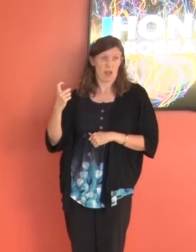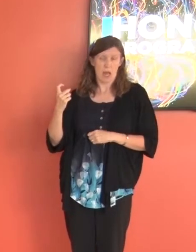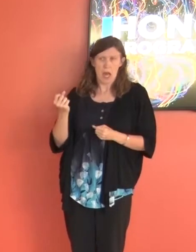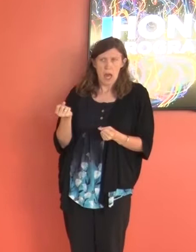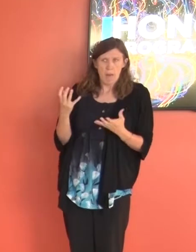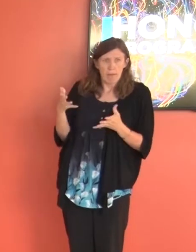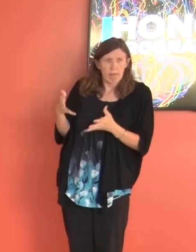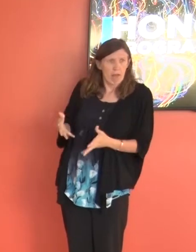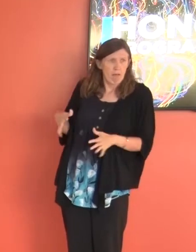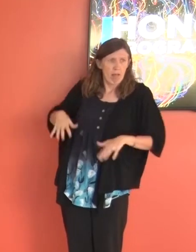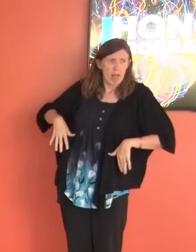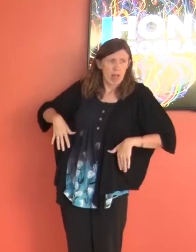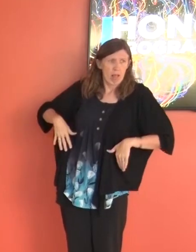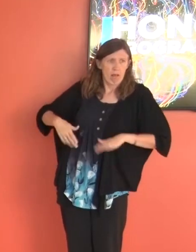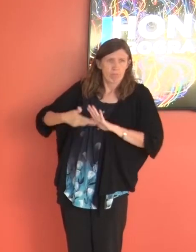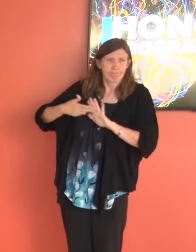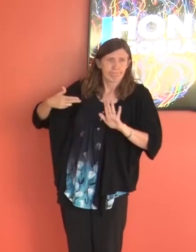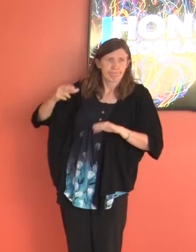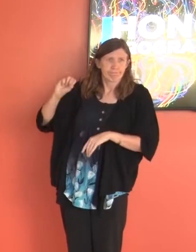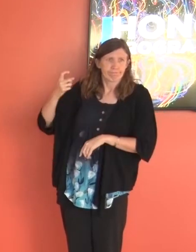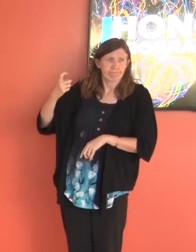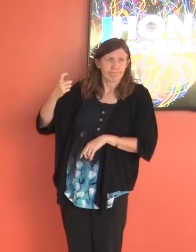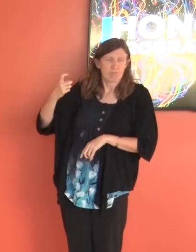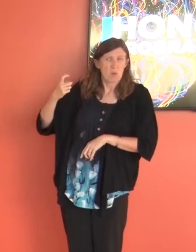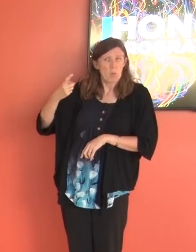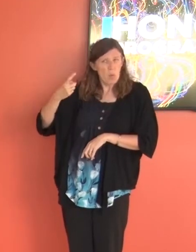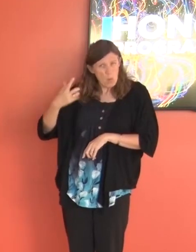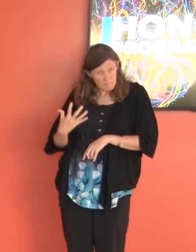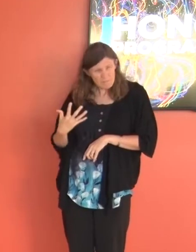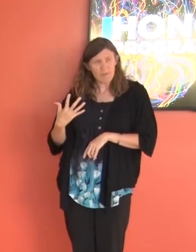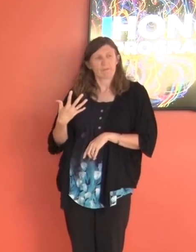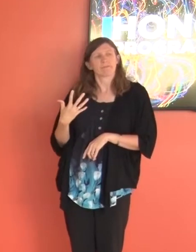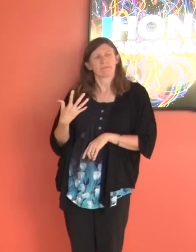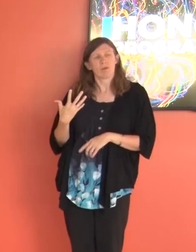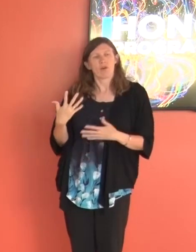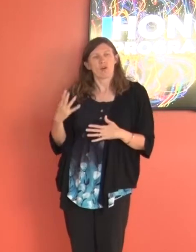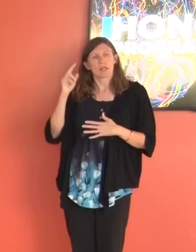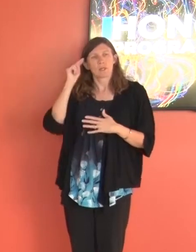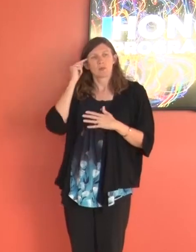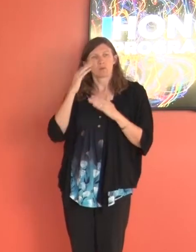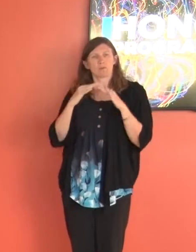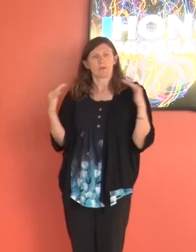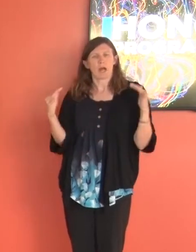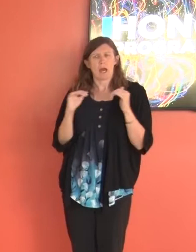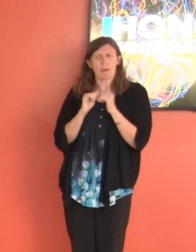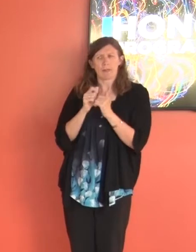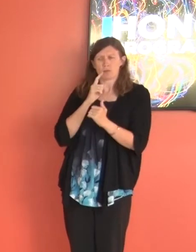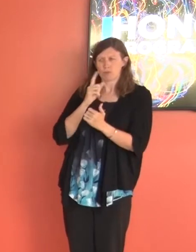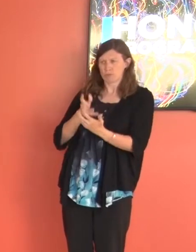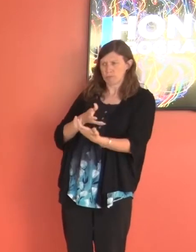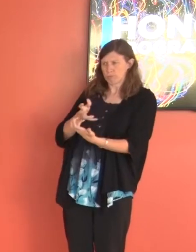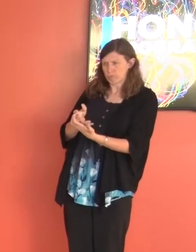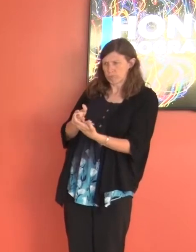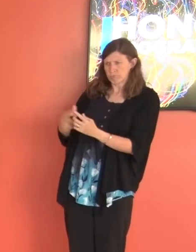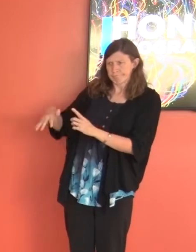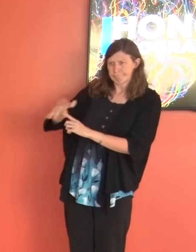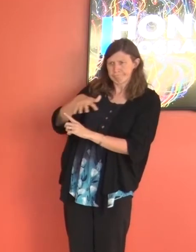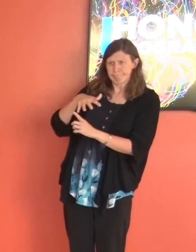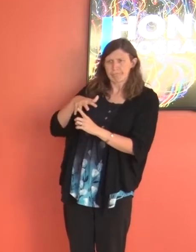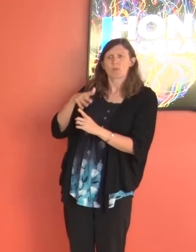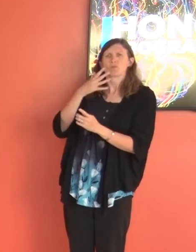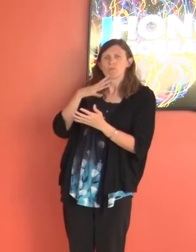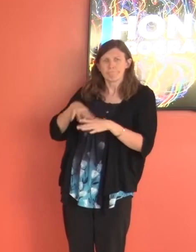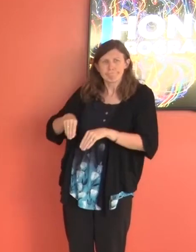properly diagnosed? So at least 1/5 of our students are neurodivergent. How do we make sure that we're creating an environment where they can learn as